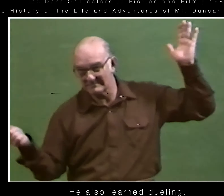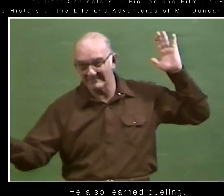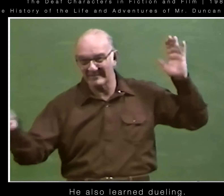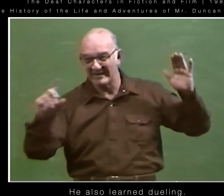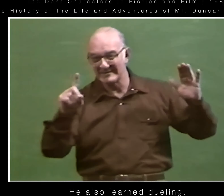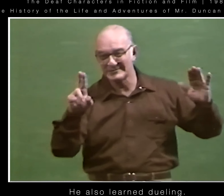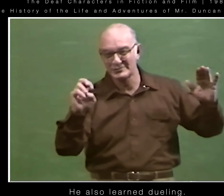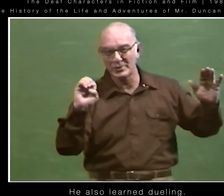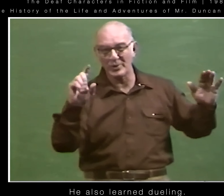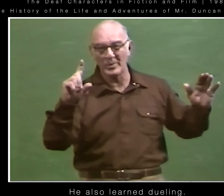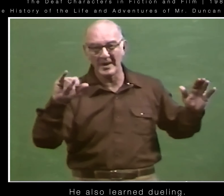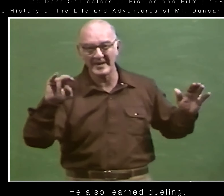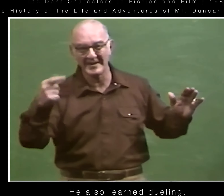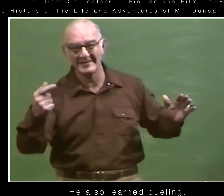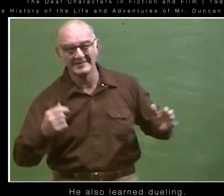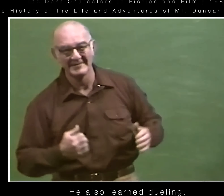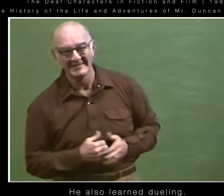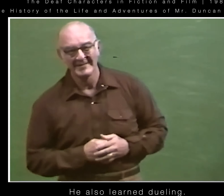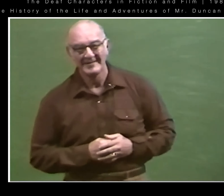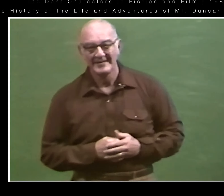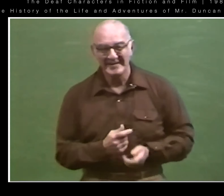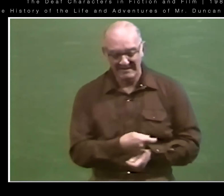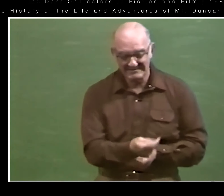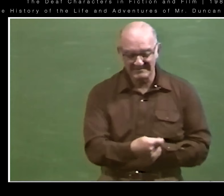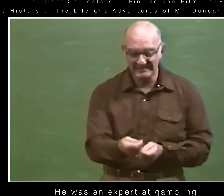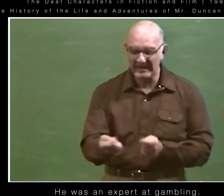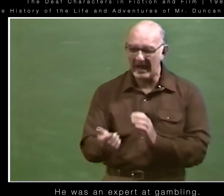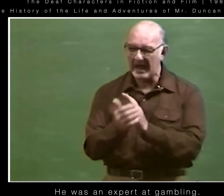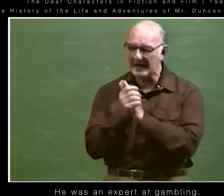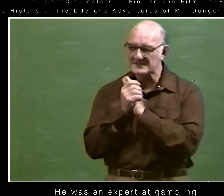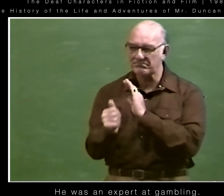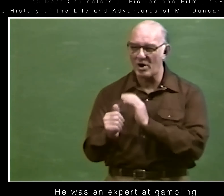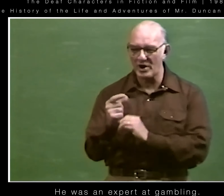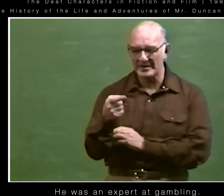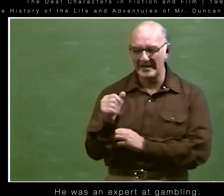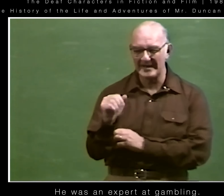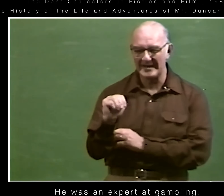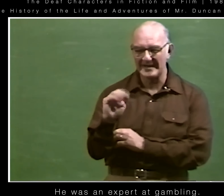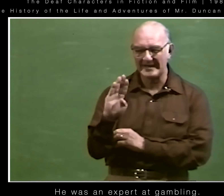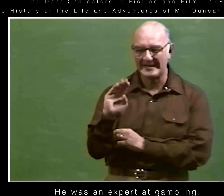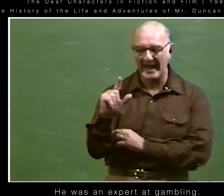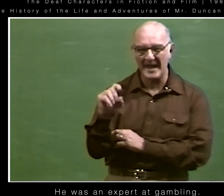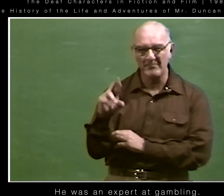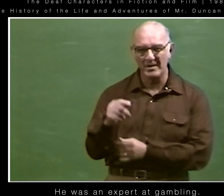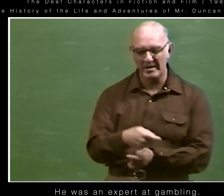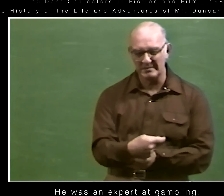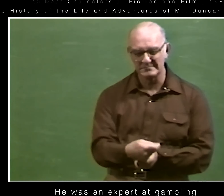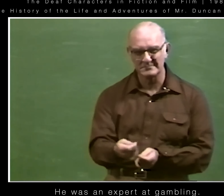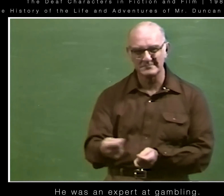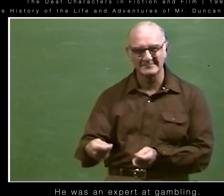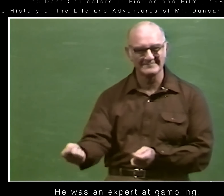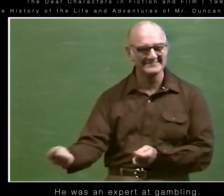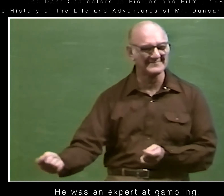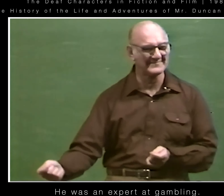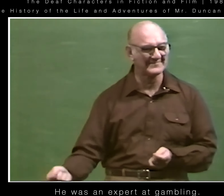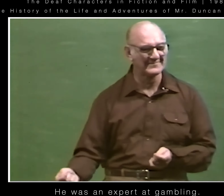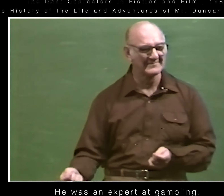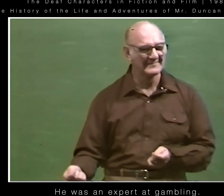learns dueling. He's an expert gambler.